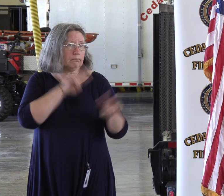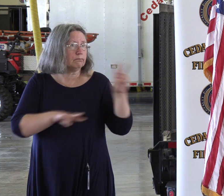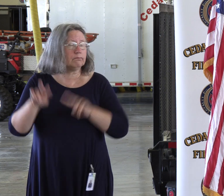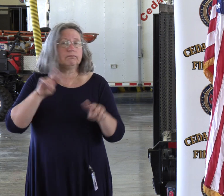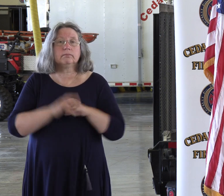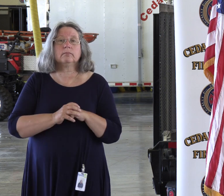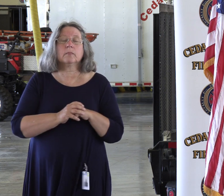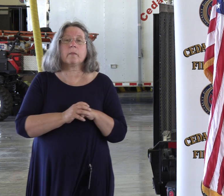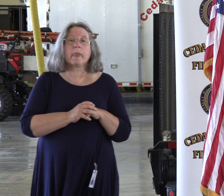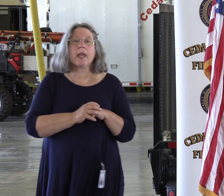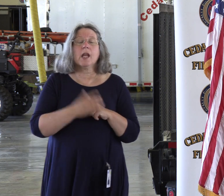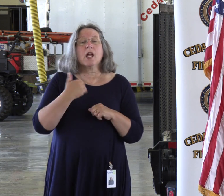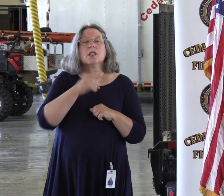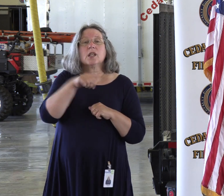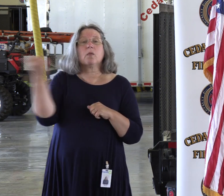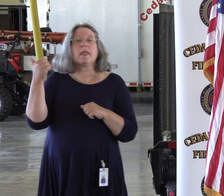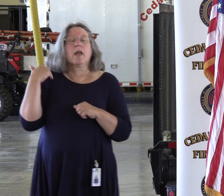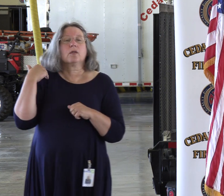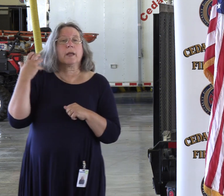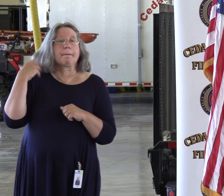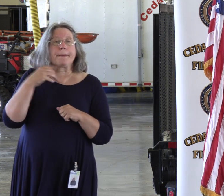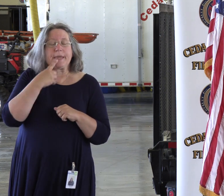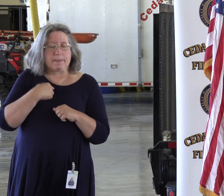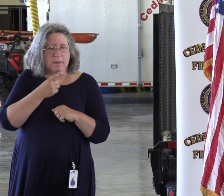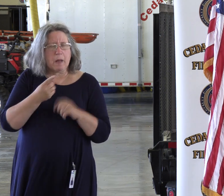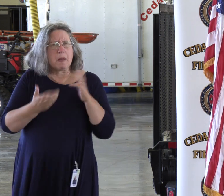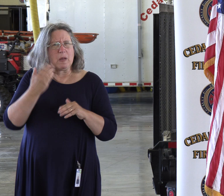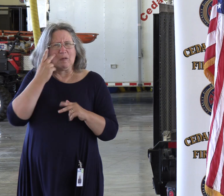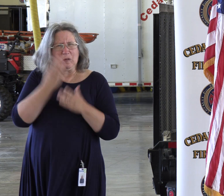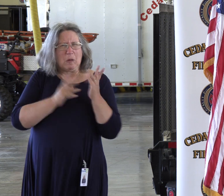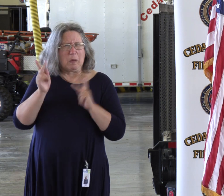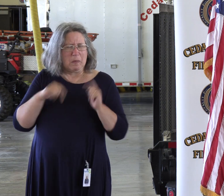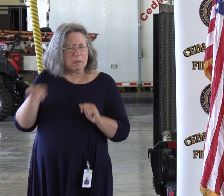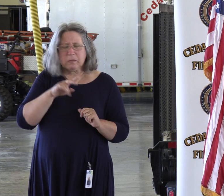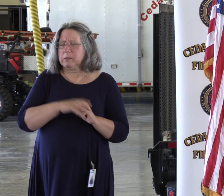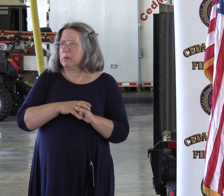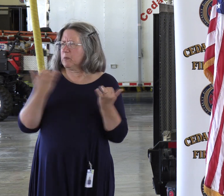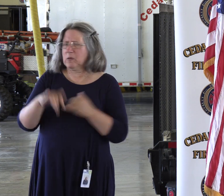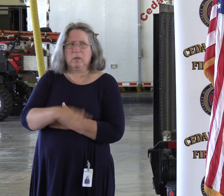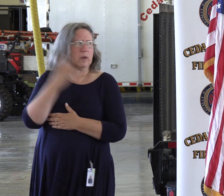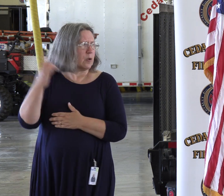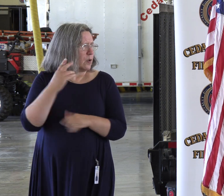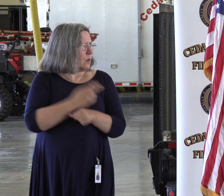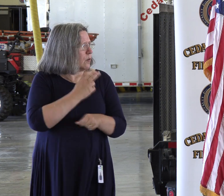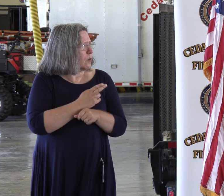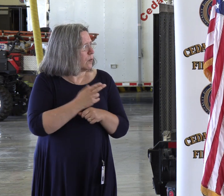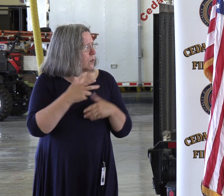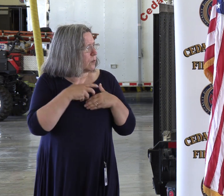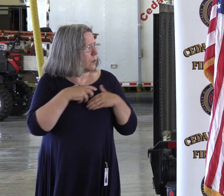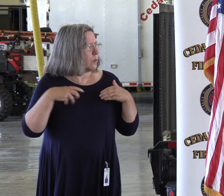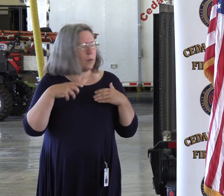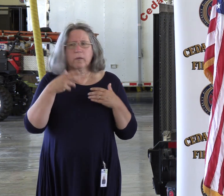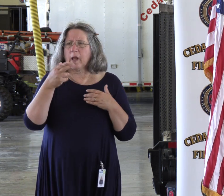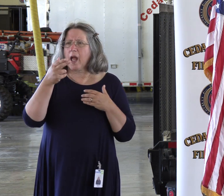As Catherine Kunert mentioned the other day when she was here, you might have seen some people out in the community today wearing these shirts, these CARES